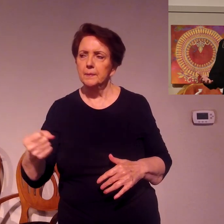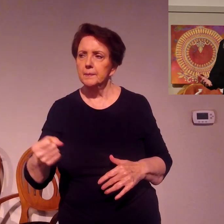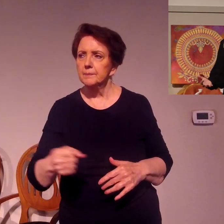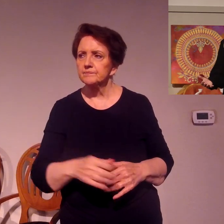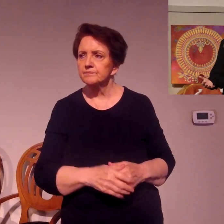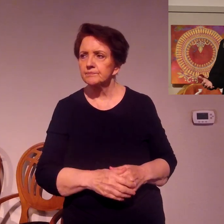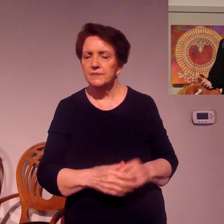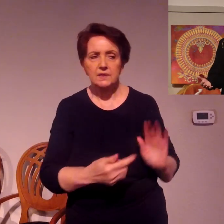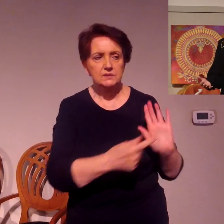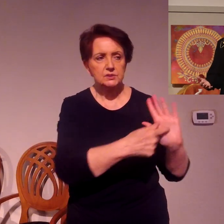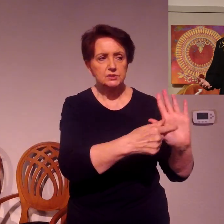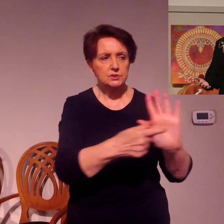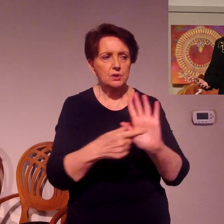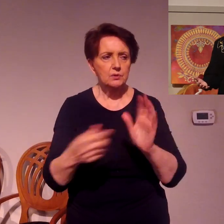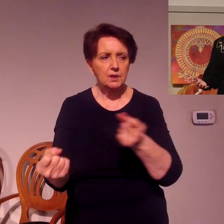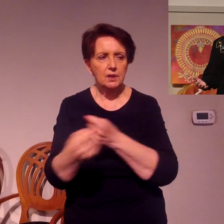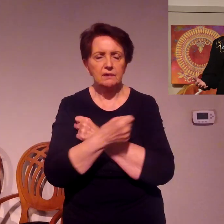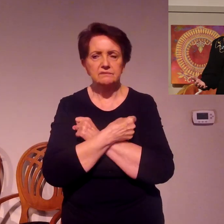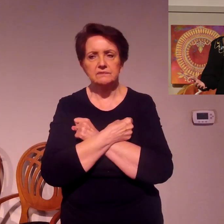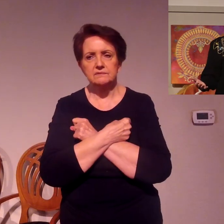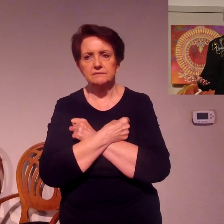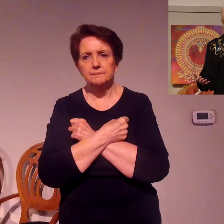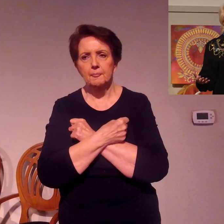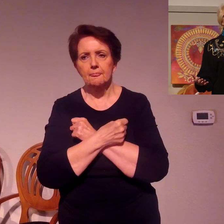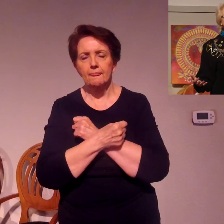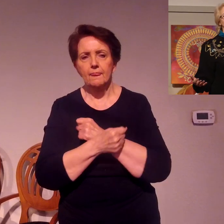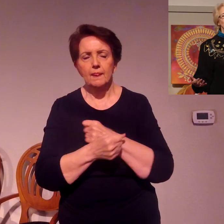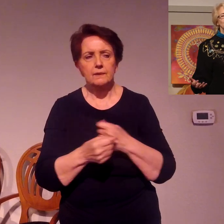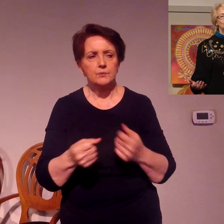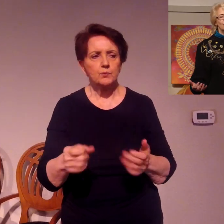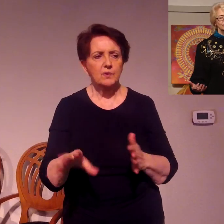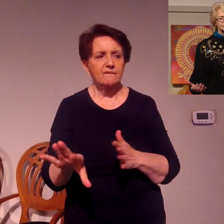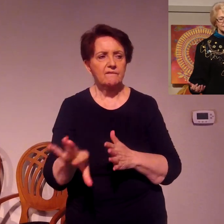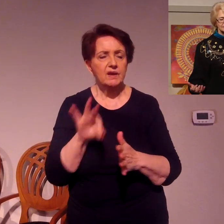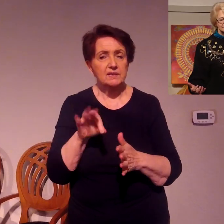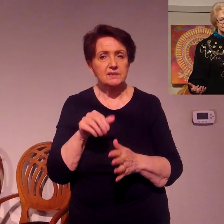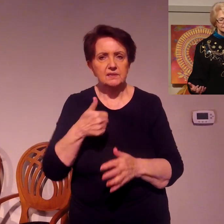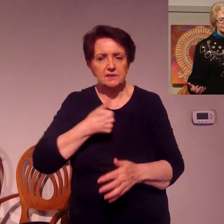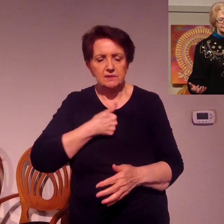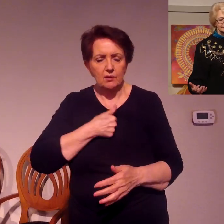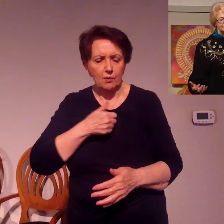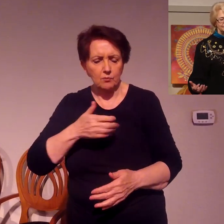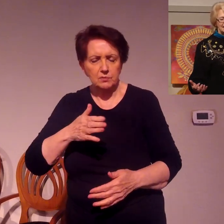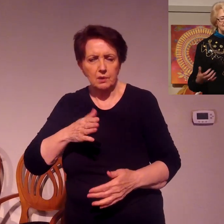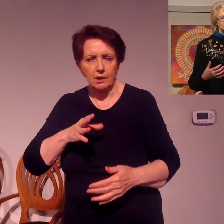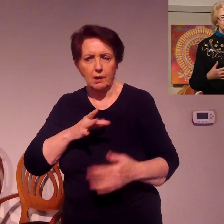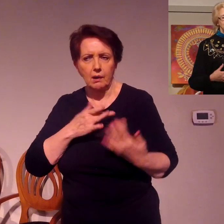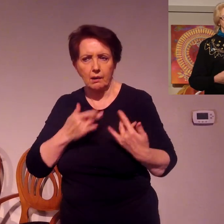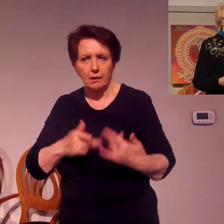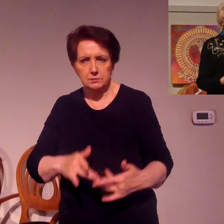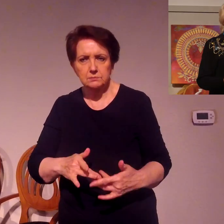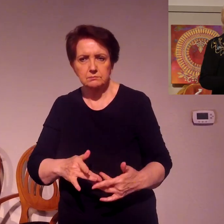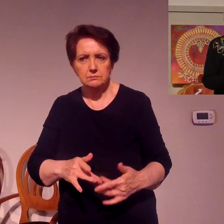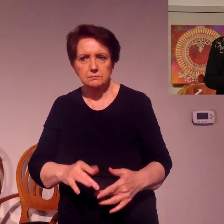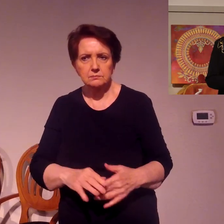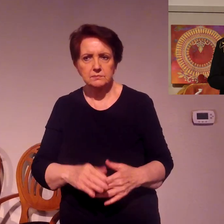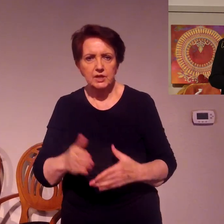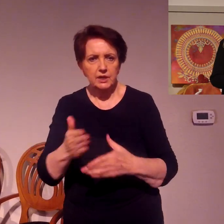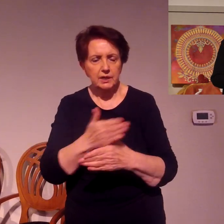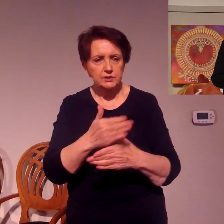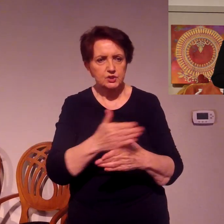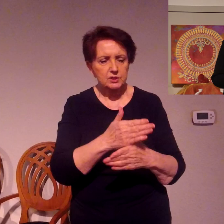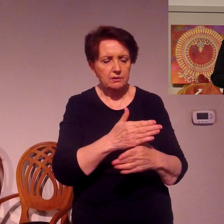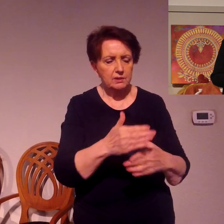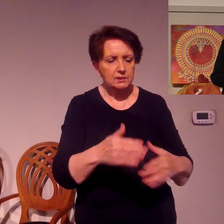the love that is here, that we discover it within our own hearts, and that we share it in our